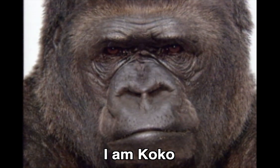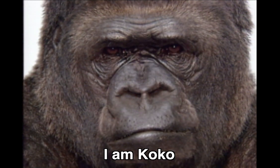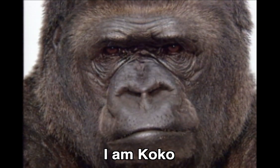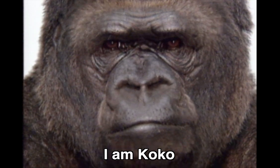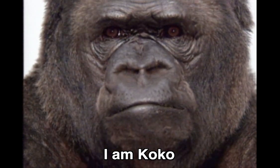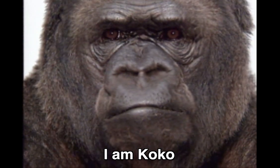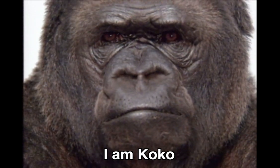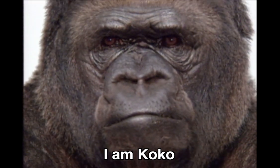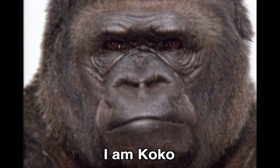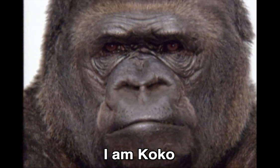I am Koko.